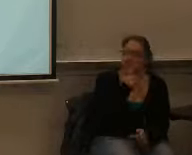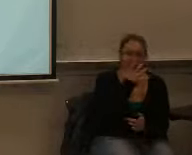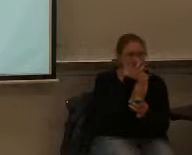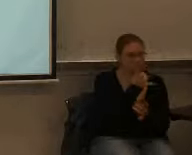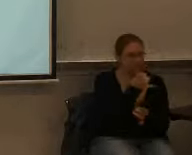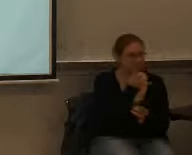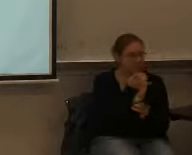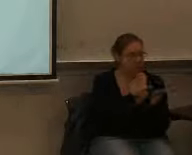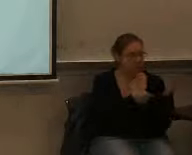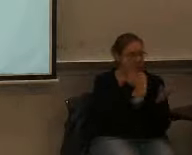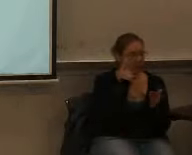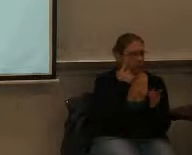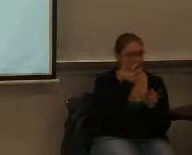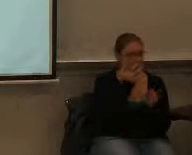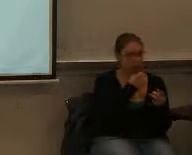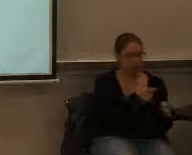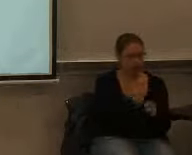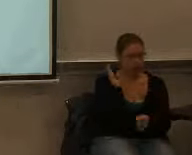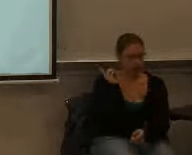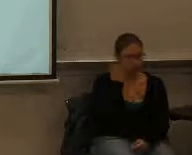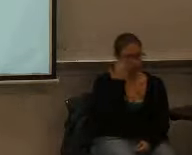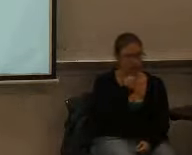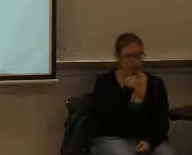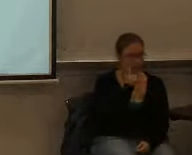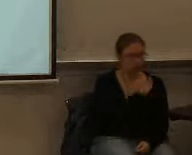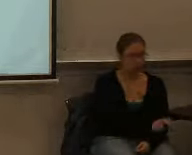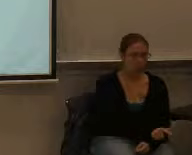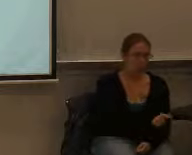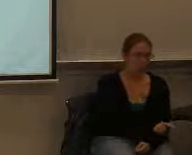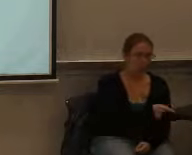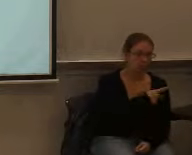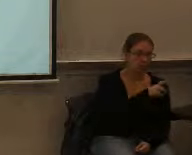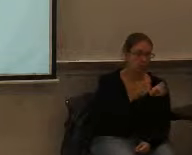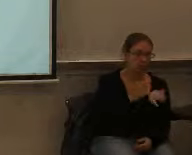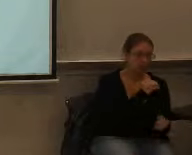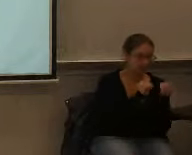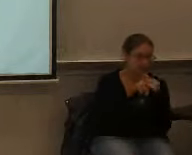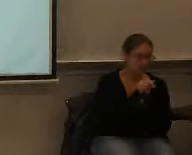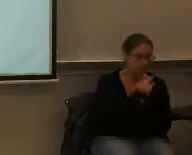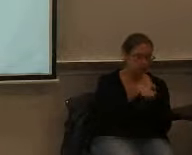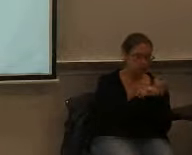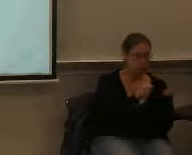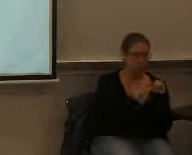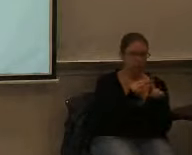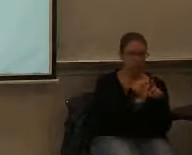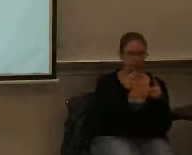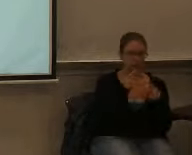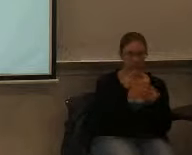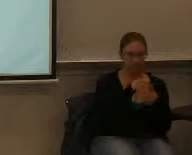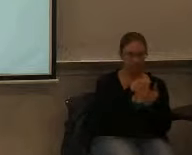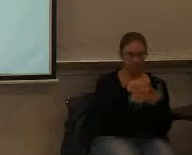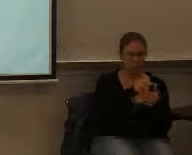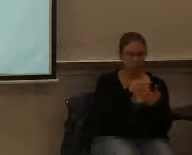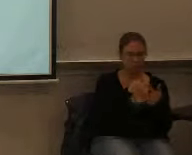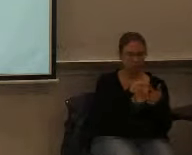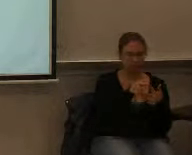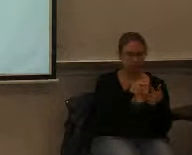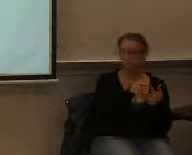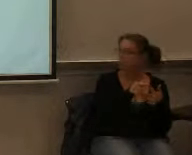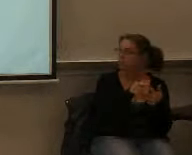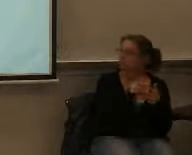So what do you think's going on here? Why do you think there's very low prey consumption rate as opposed to contrasting these